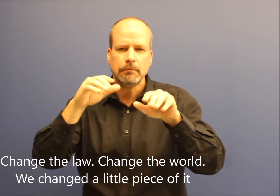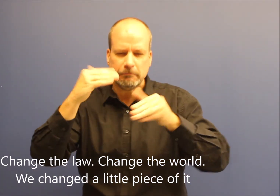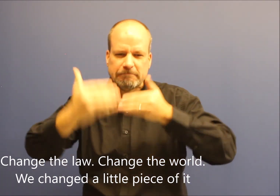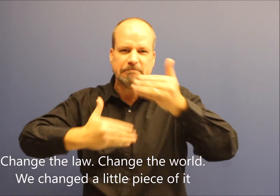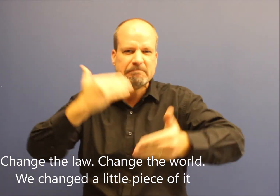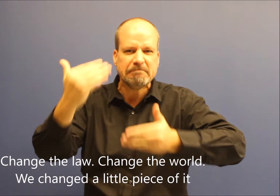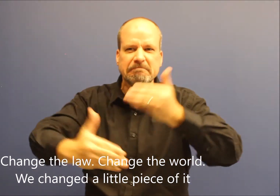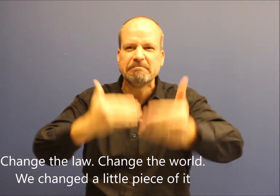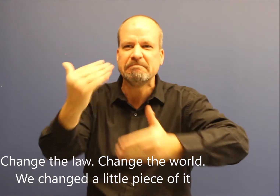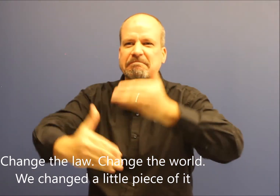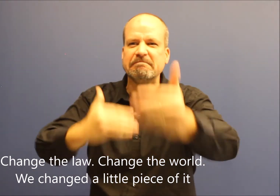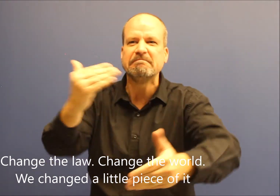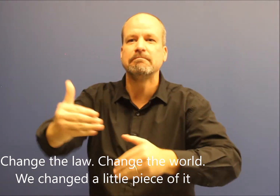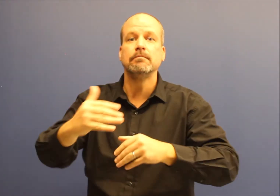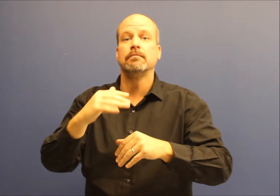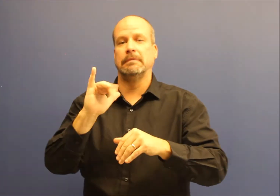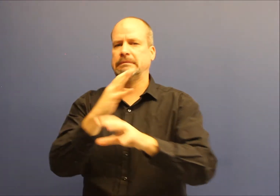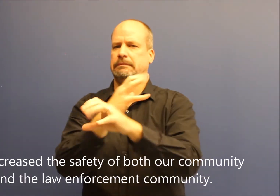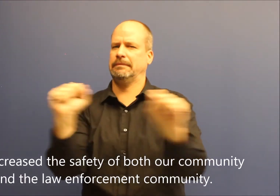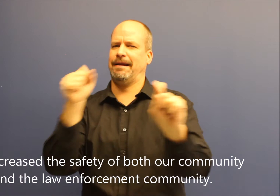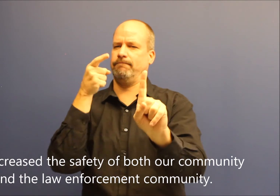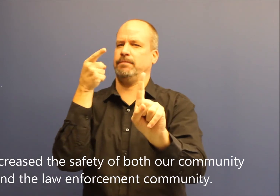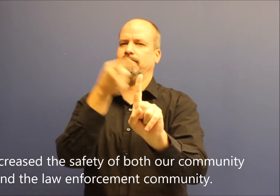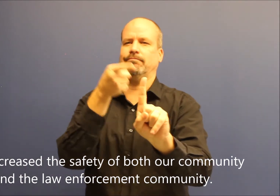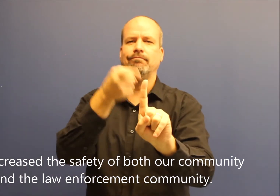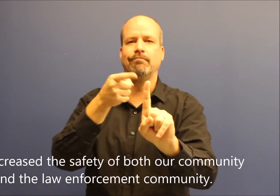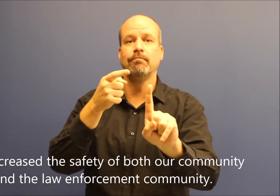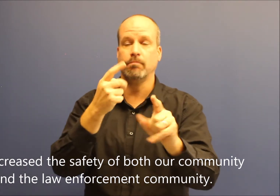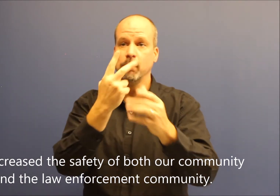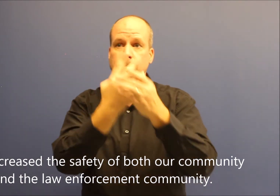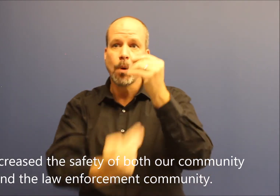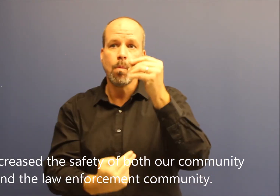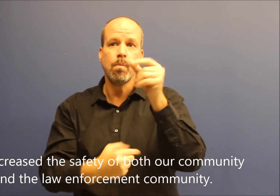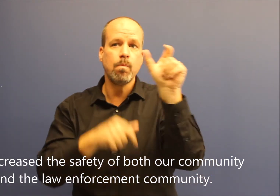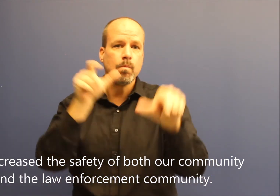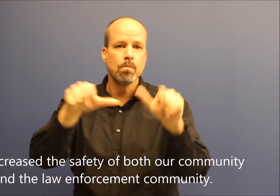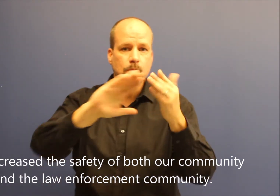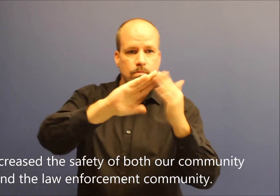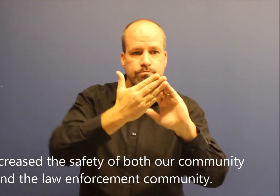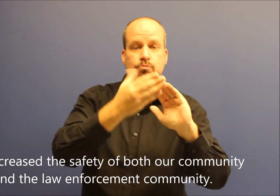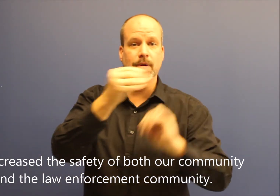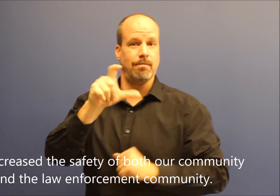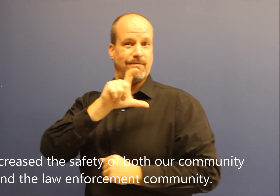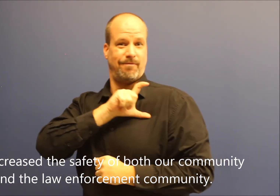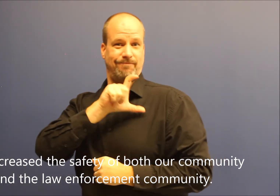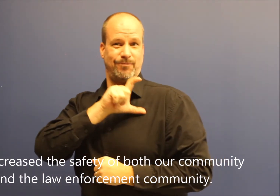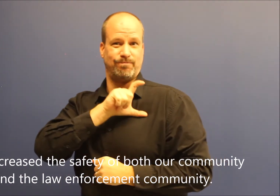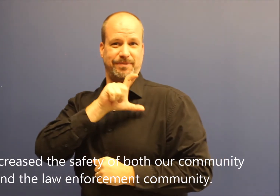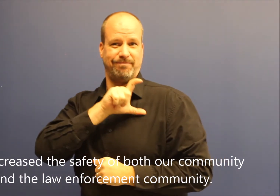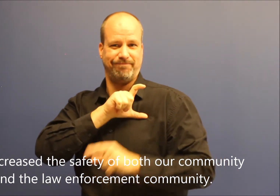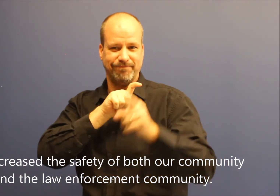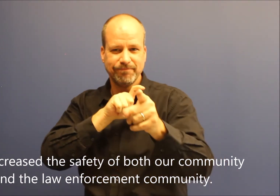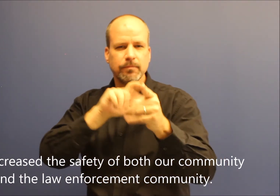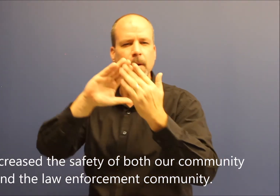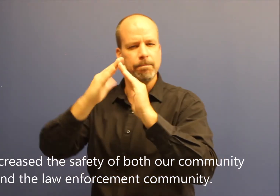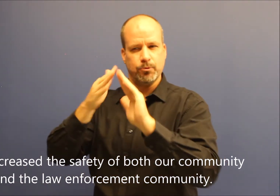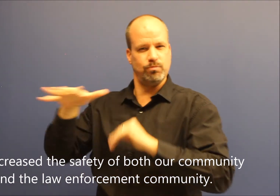We changed a little piece of it and increased the safety of both our community and the law enforcement